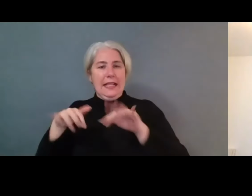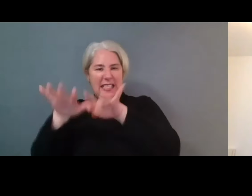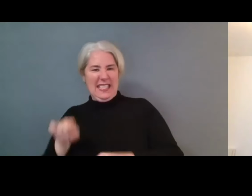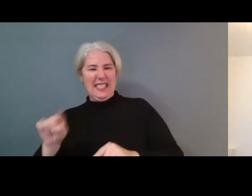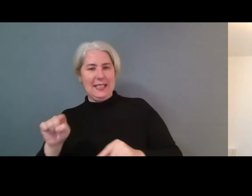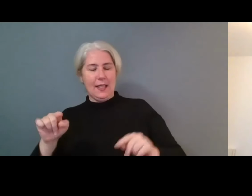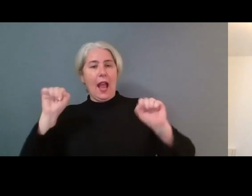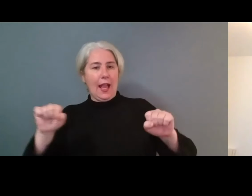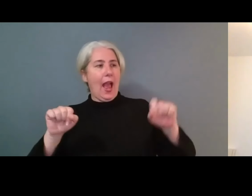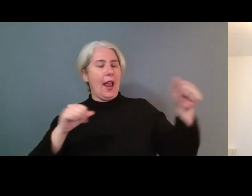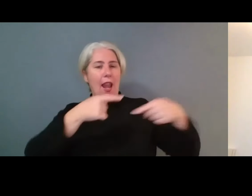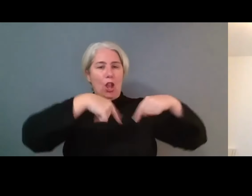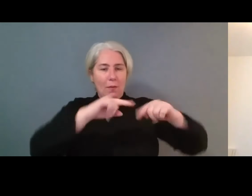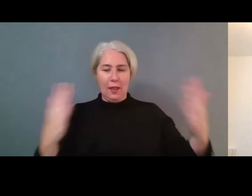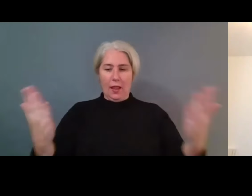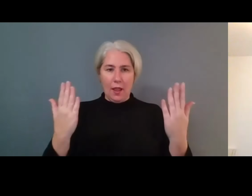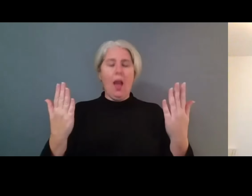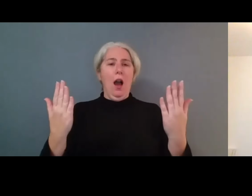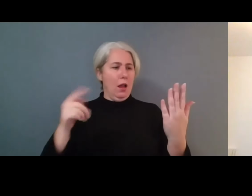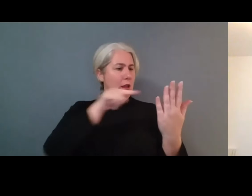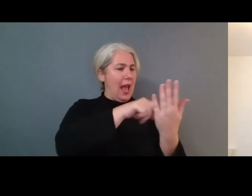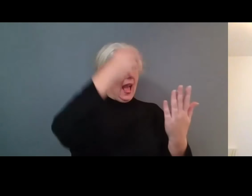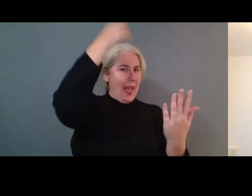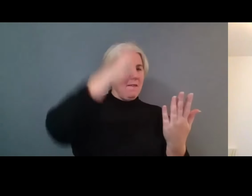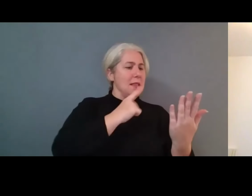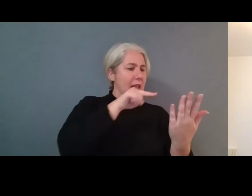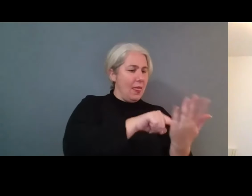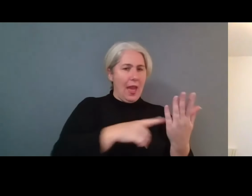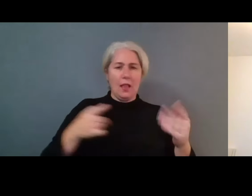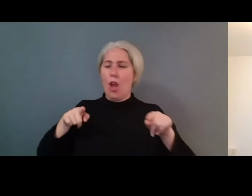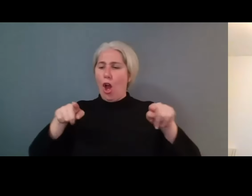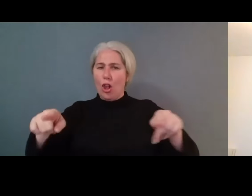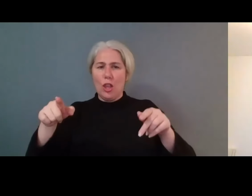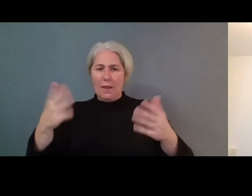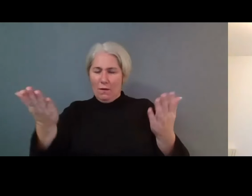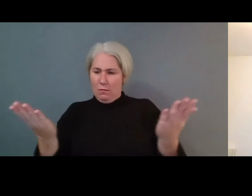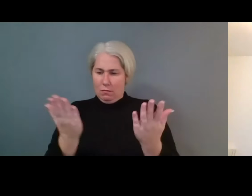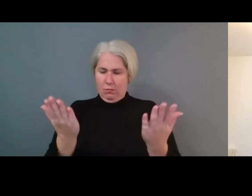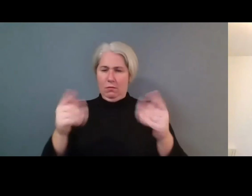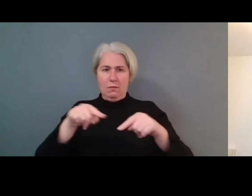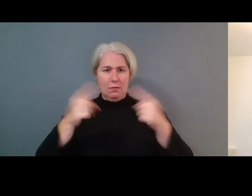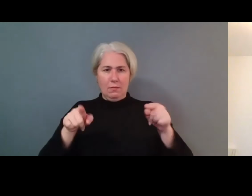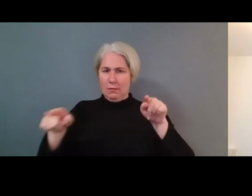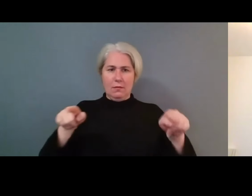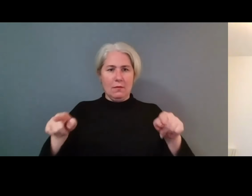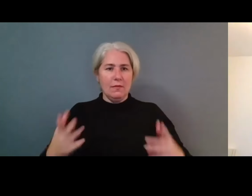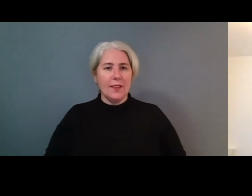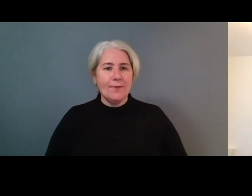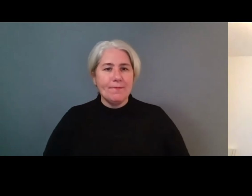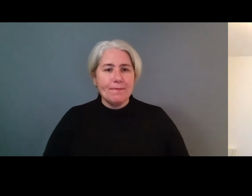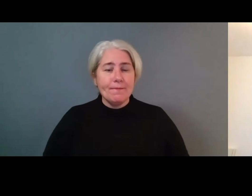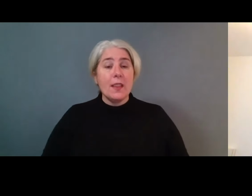are very time limited. It's important to coordinate with other participants, together with side events.